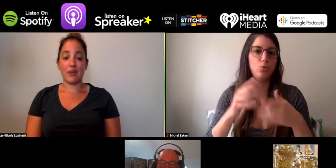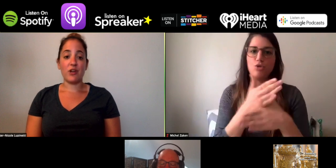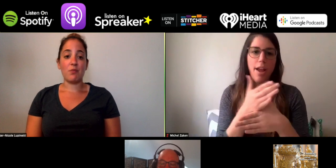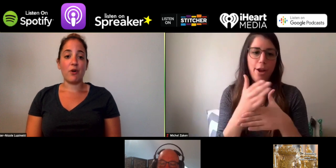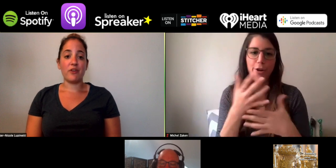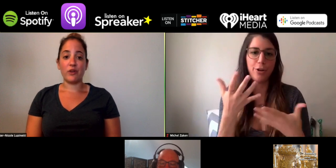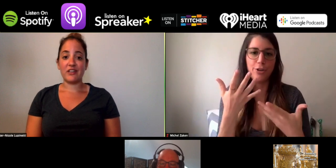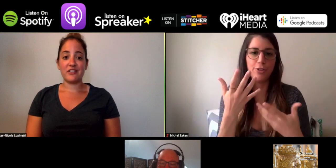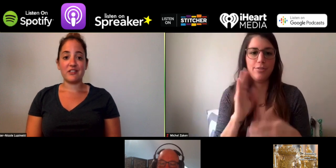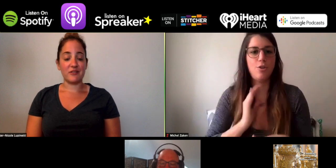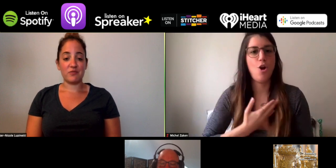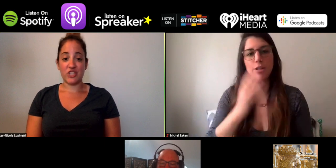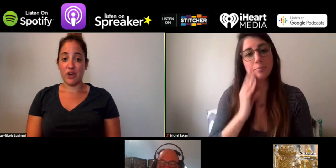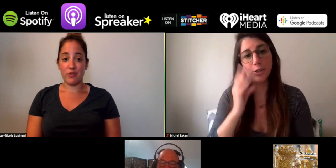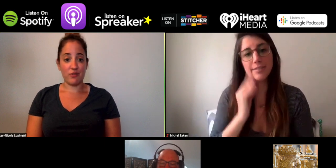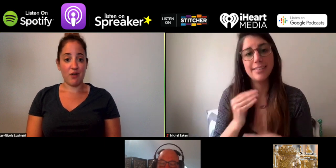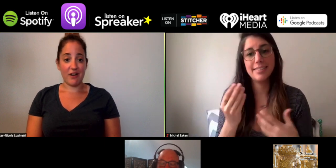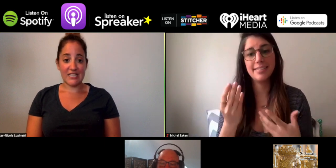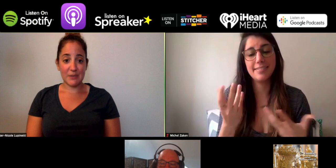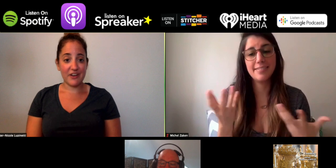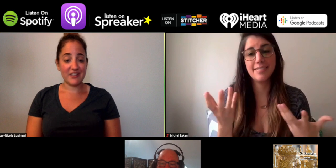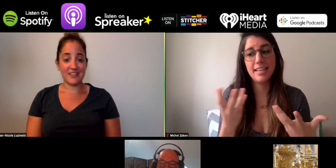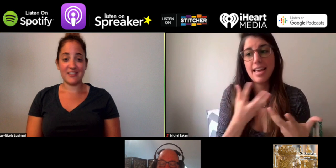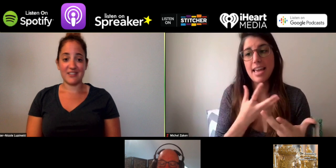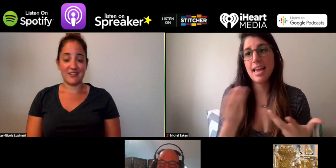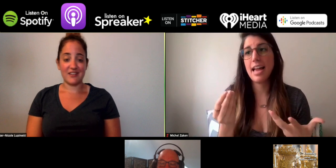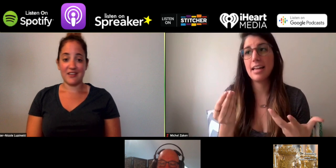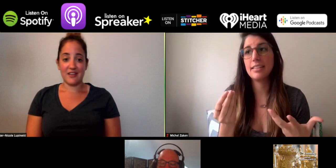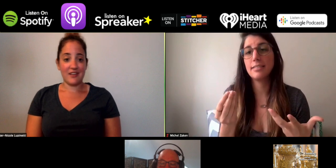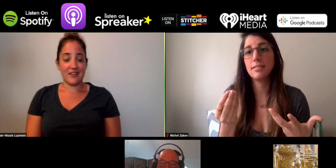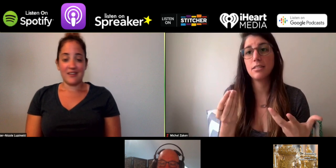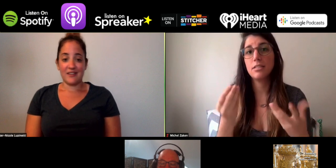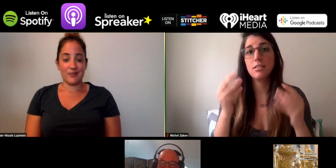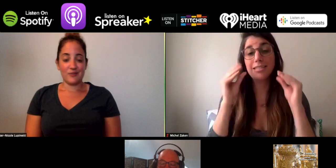And again, we are more than willing to share with you our experiences and,